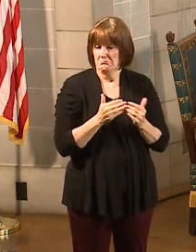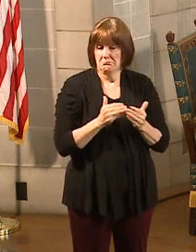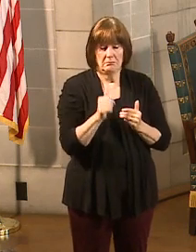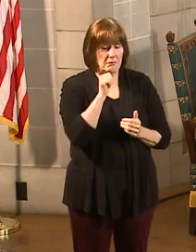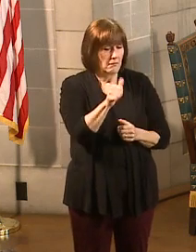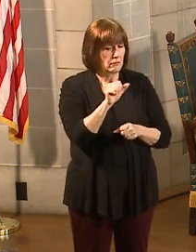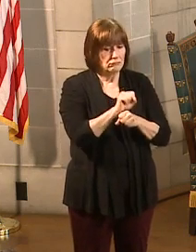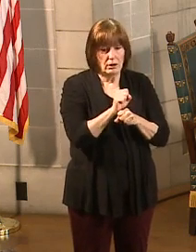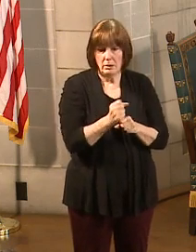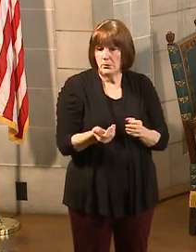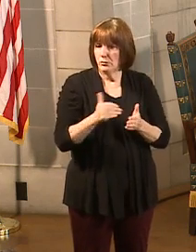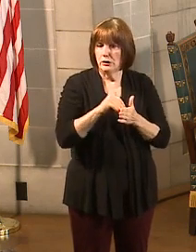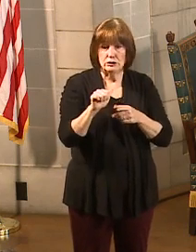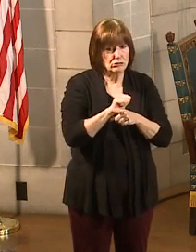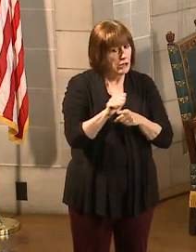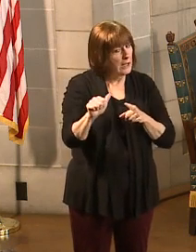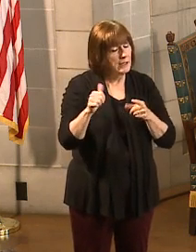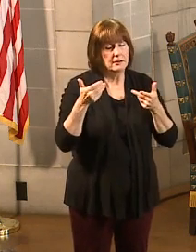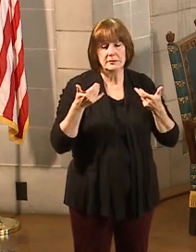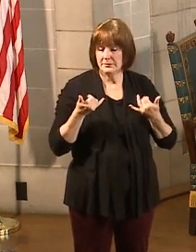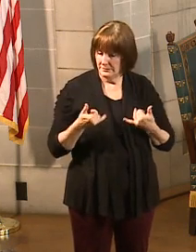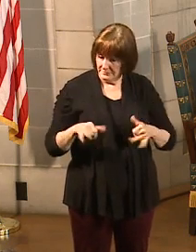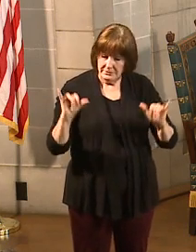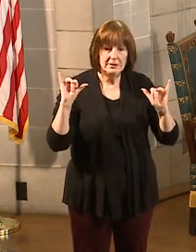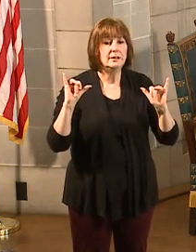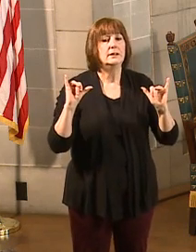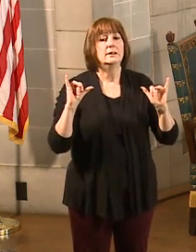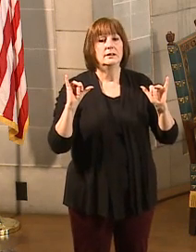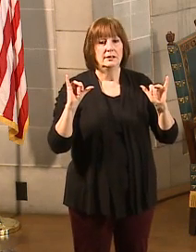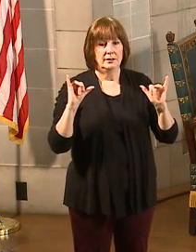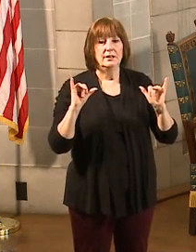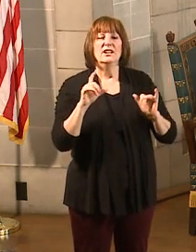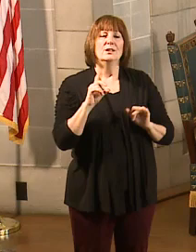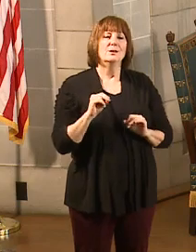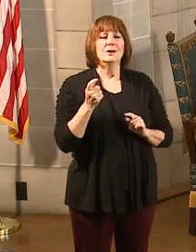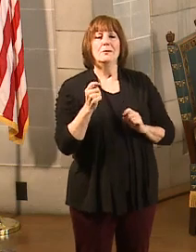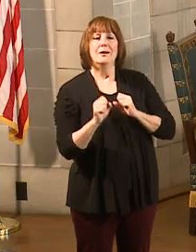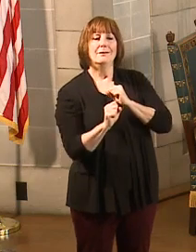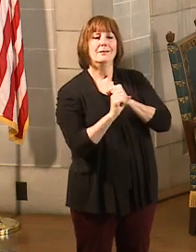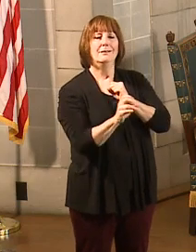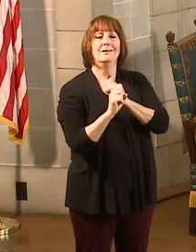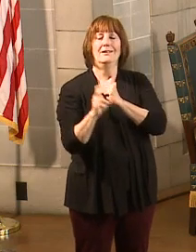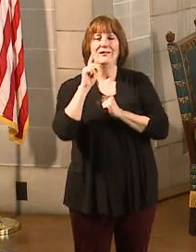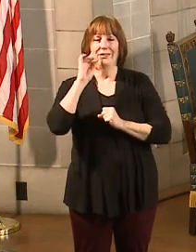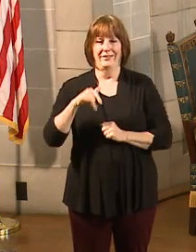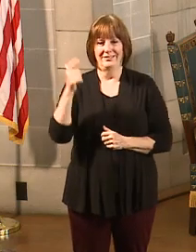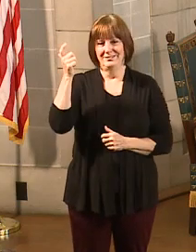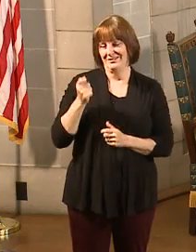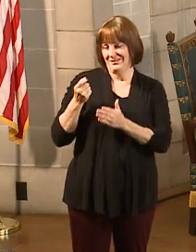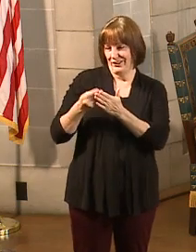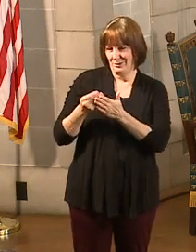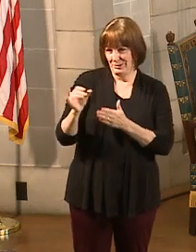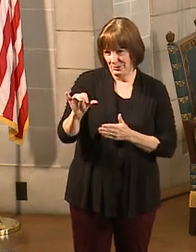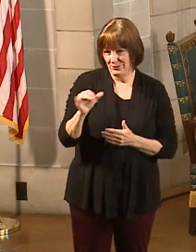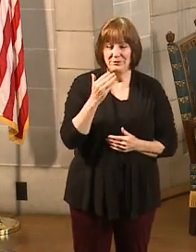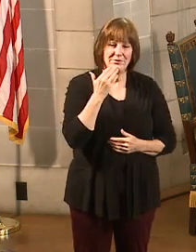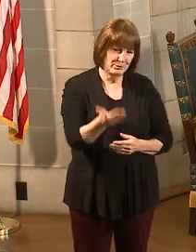retraining or opening, I'm taking this opportunity to do a little PR moment for that scholarship as well.